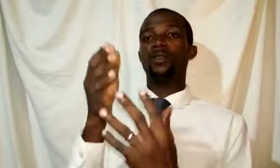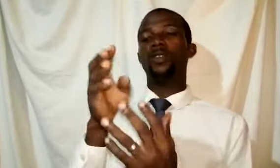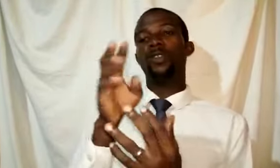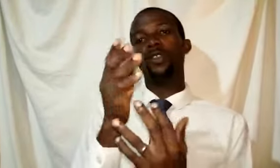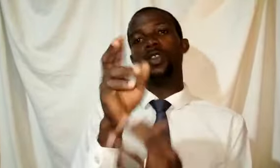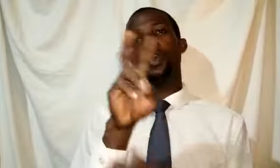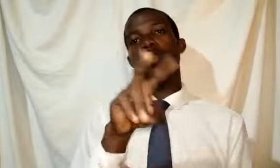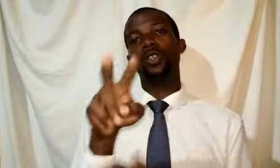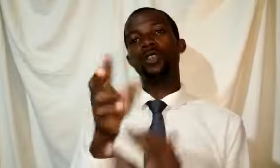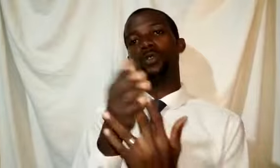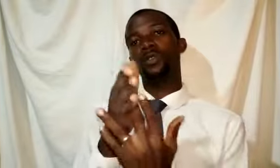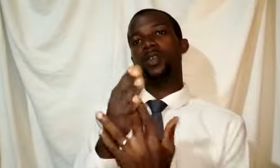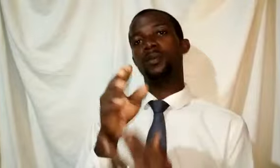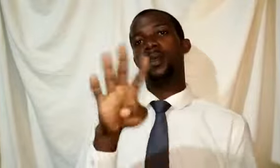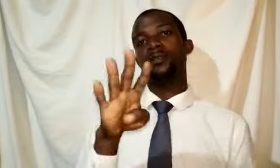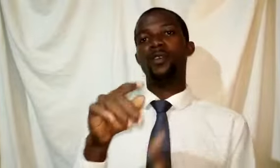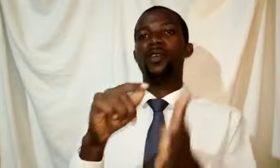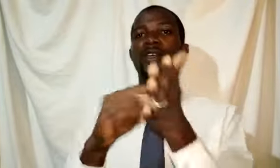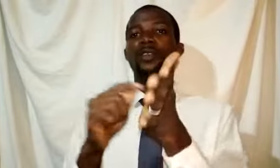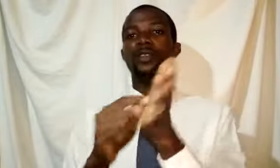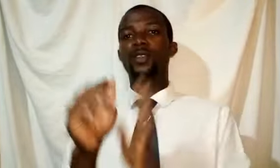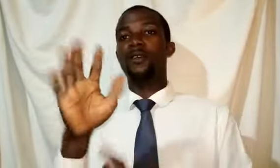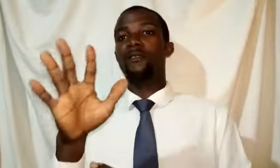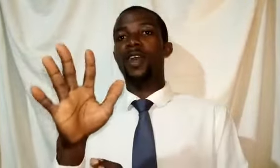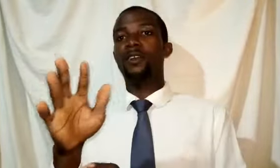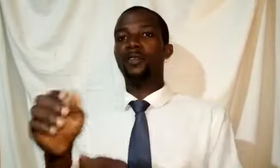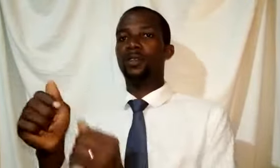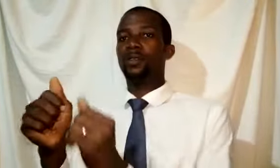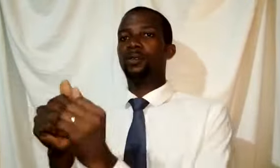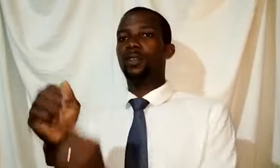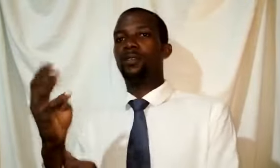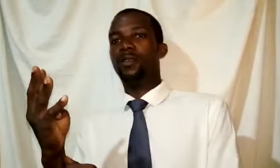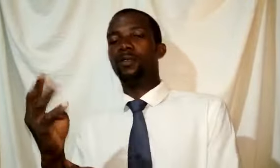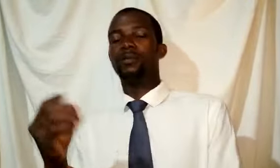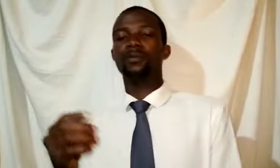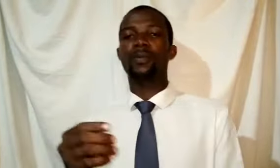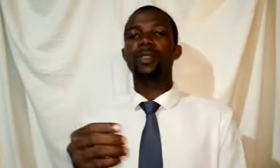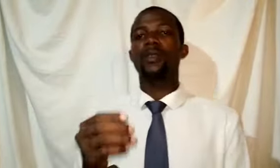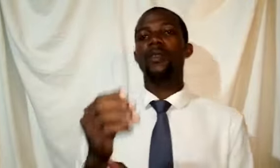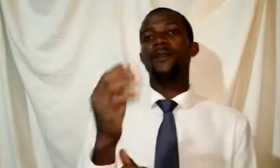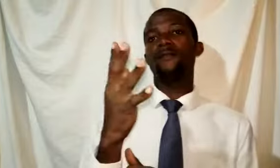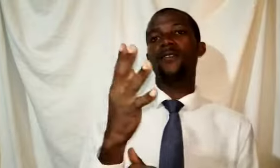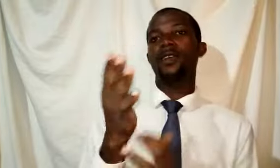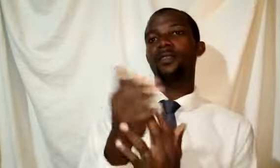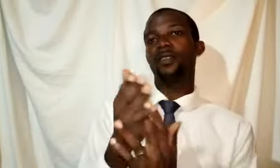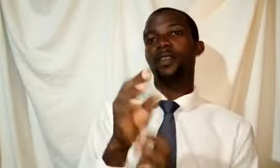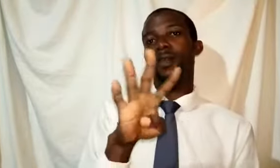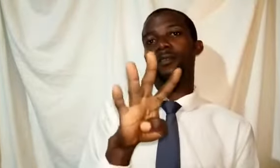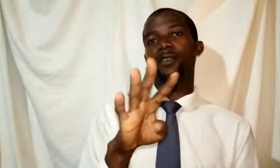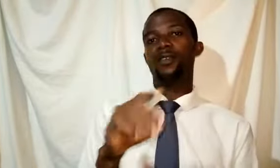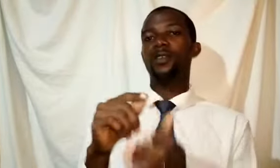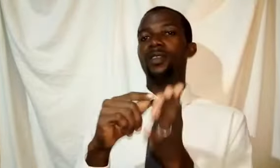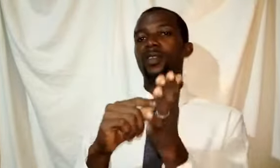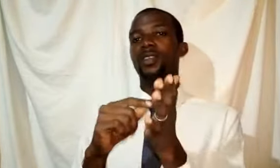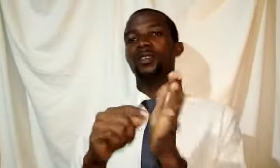5 remainder 2. 4 in 5, 1 remainder 1. 4